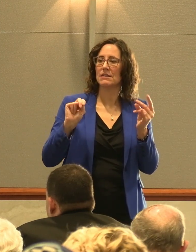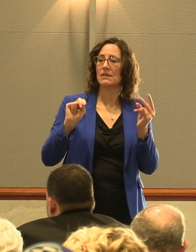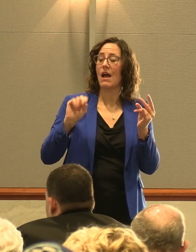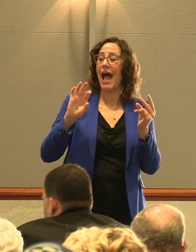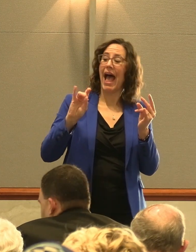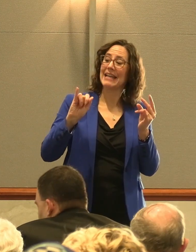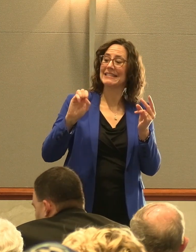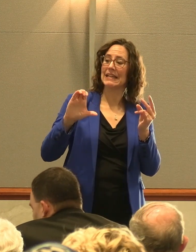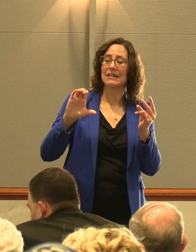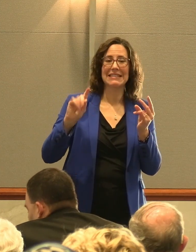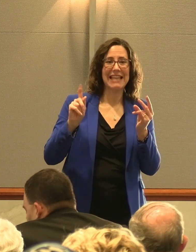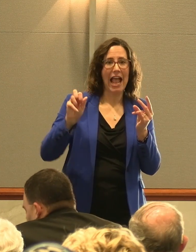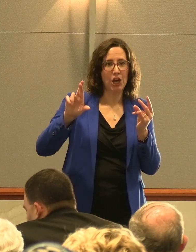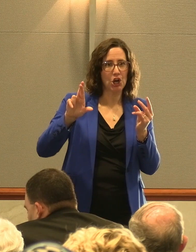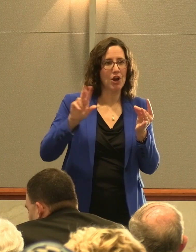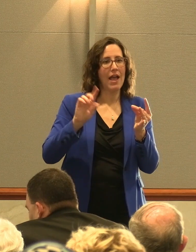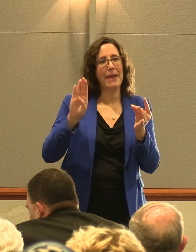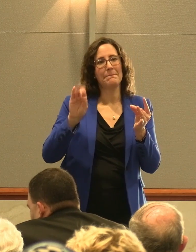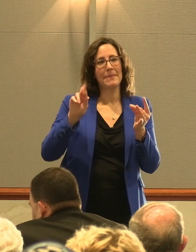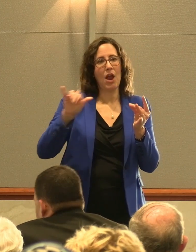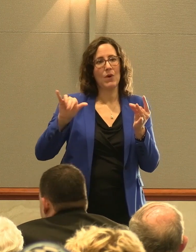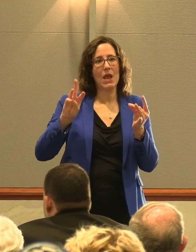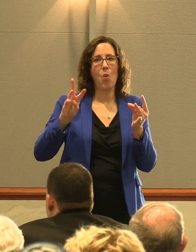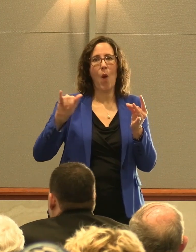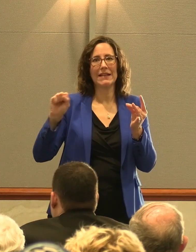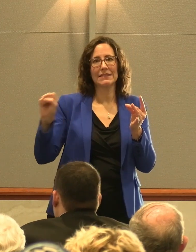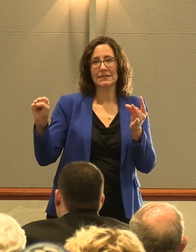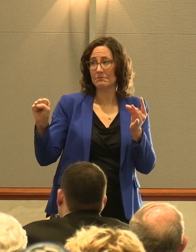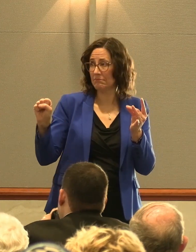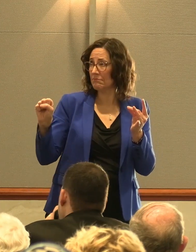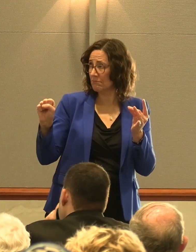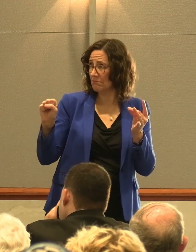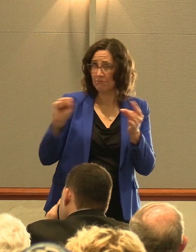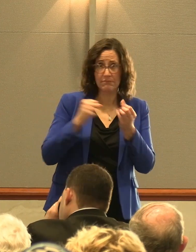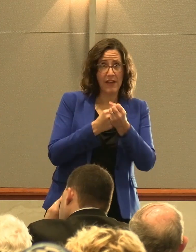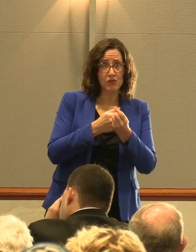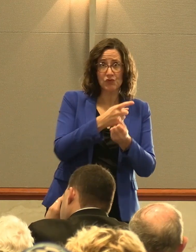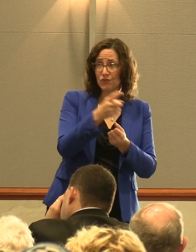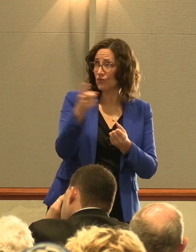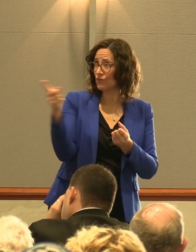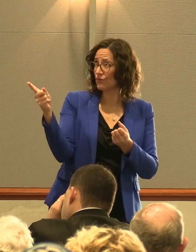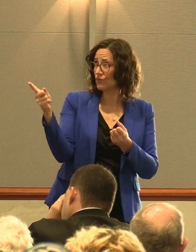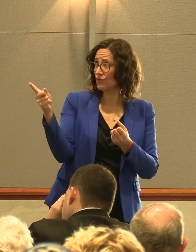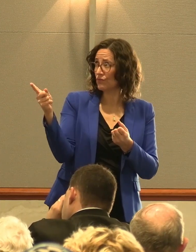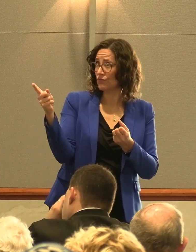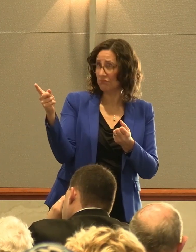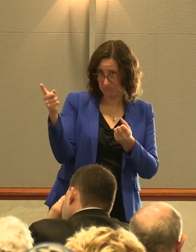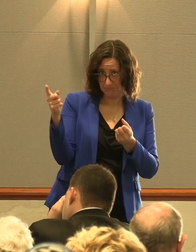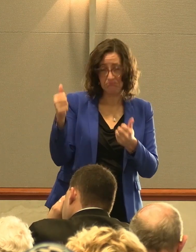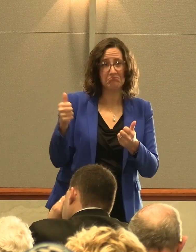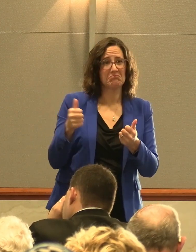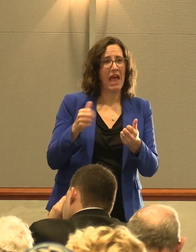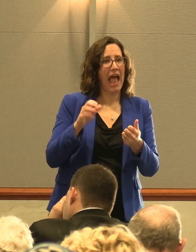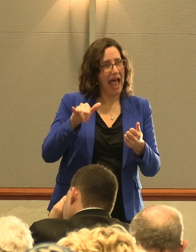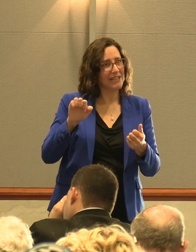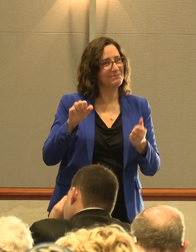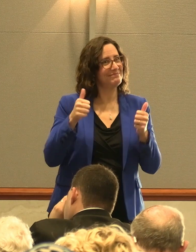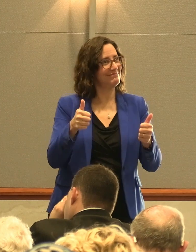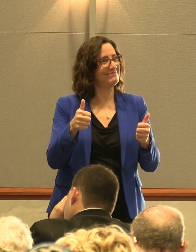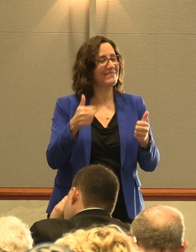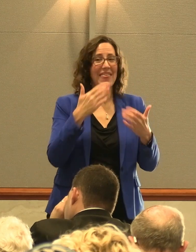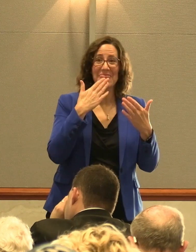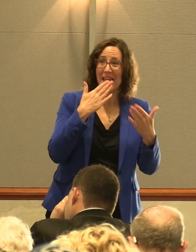Snyder, and Barry Weiss. Again, all in favor? Okay. Thank you,